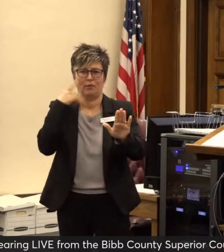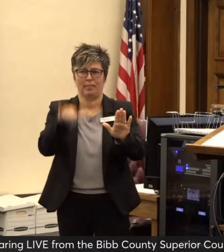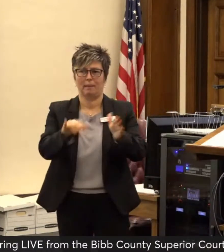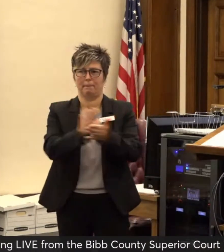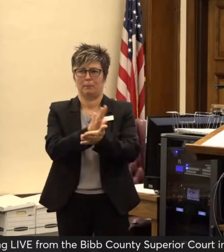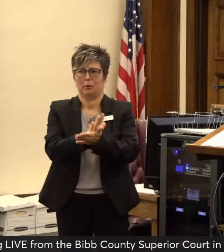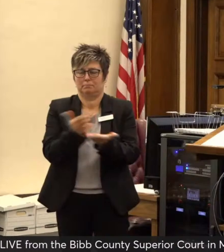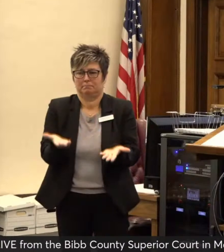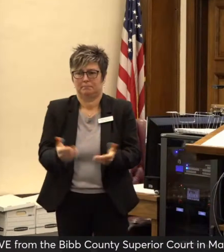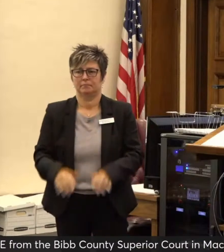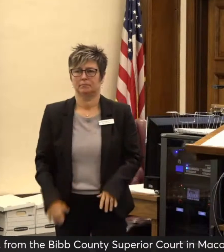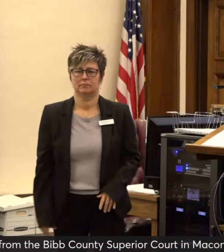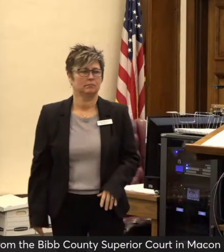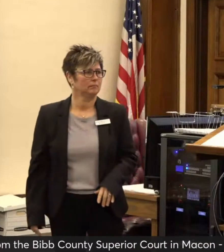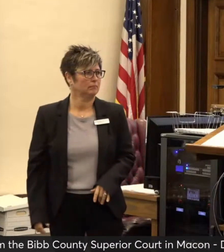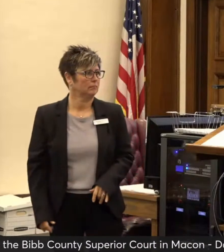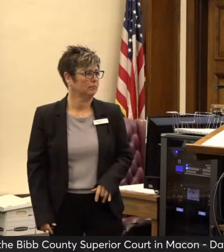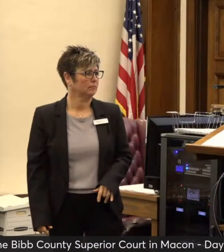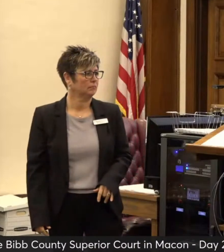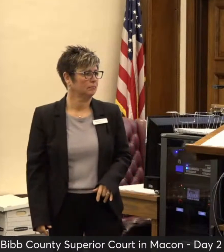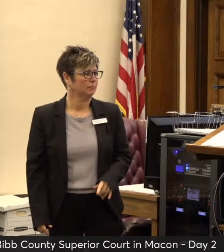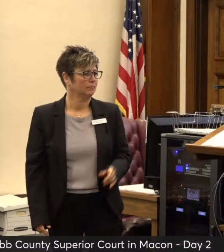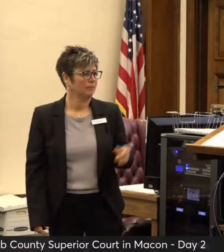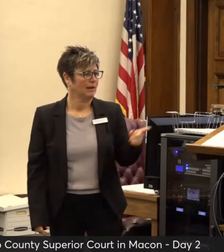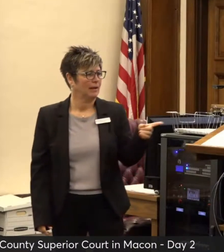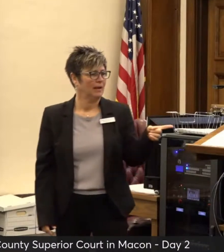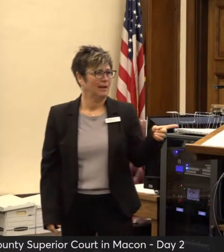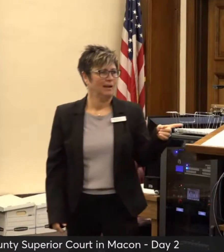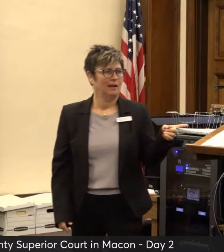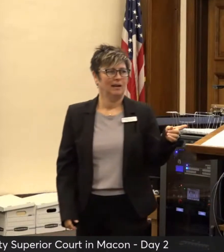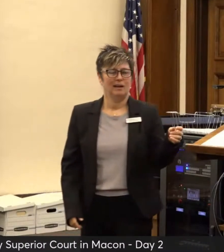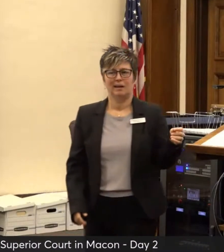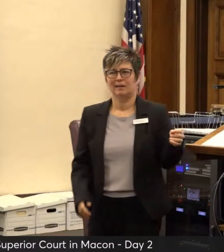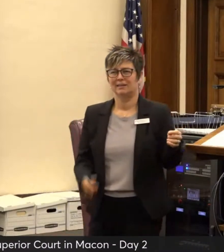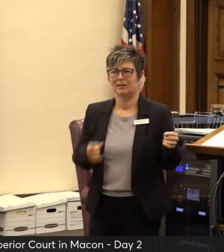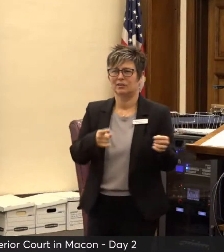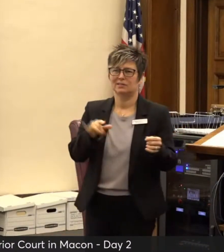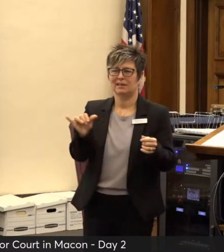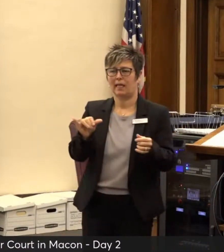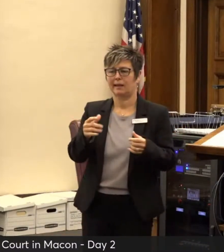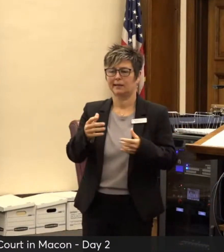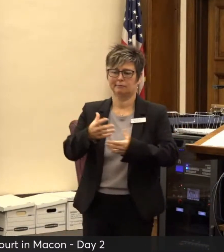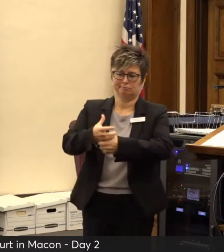Is it safe to say this is sort of like a shorthand version of just these are the best practices?